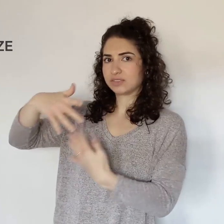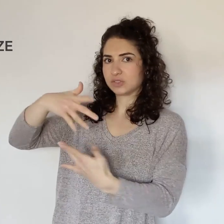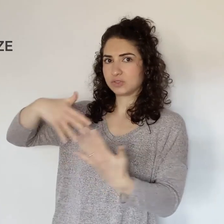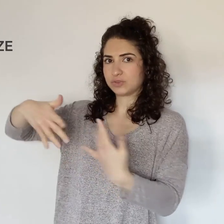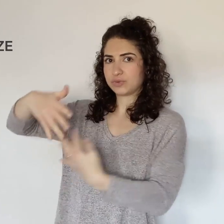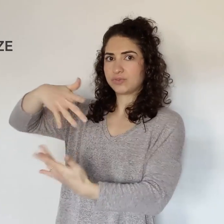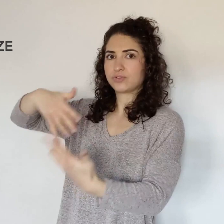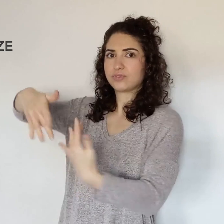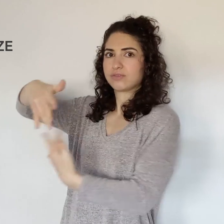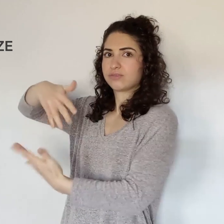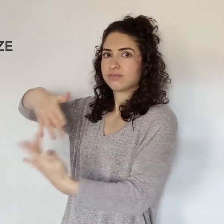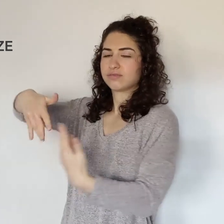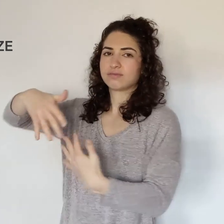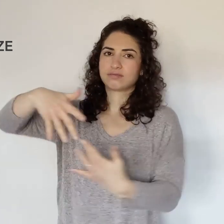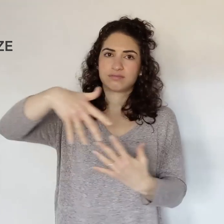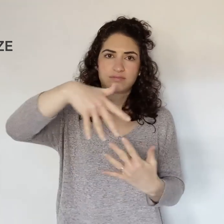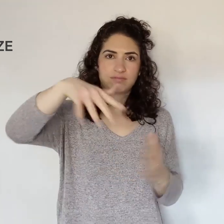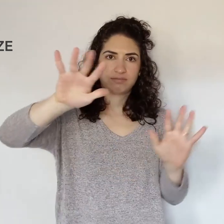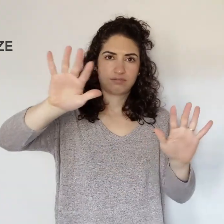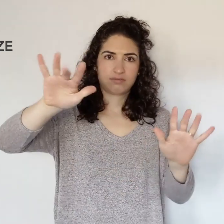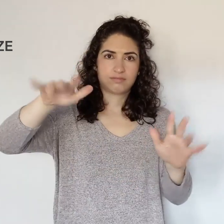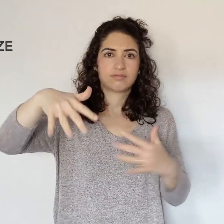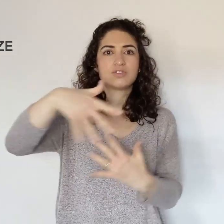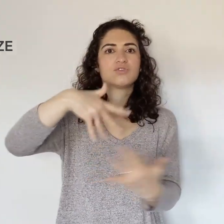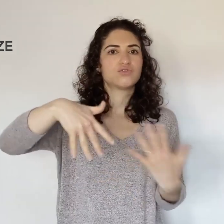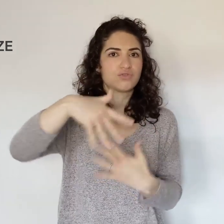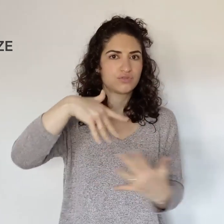Social or socialize.